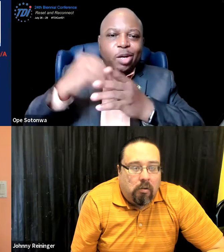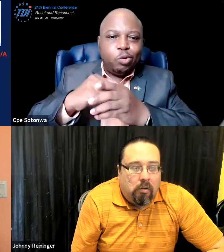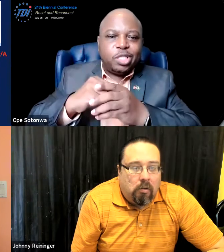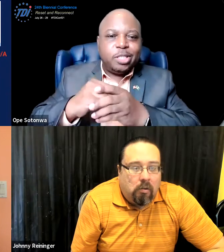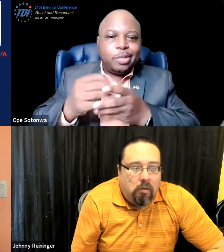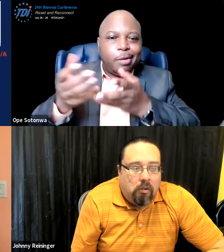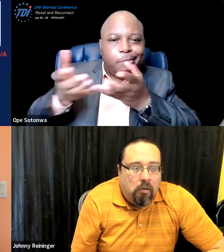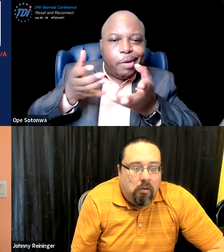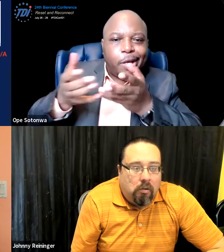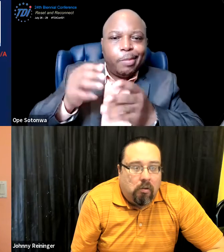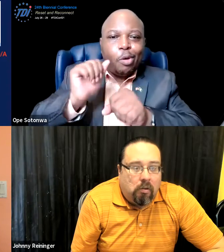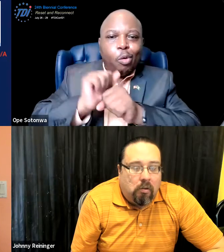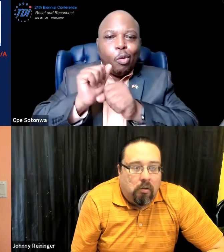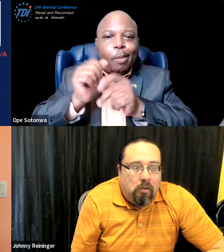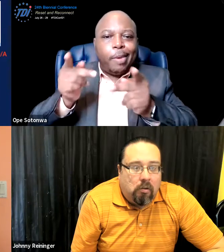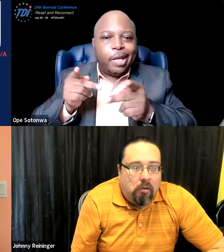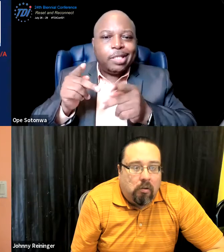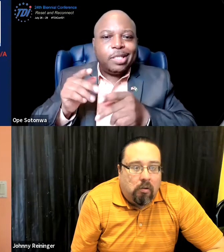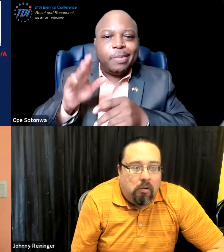on a radical